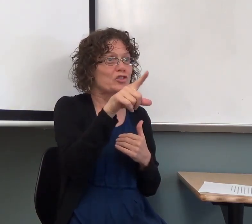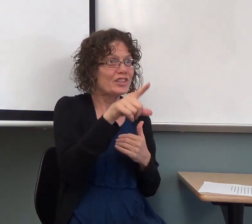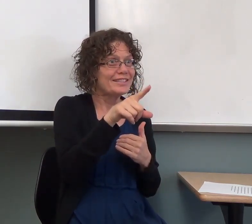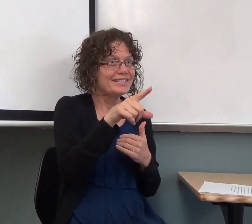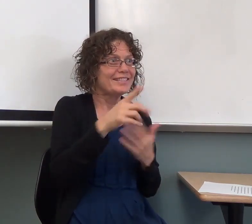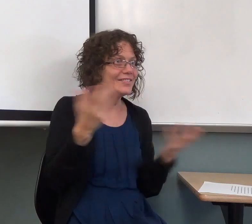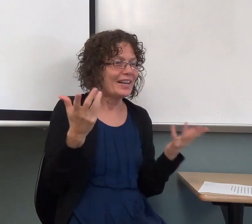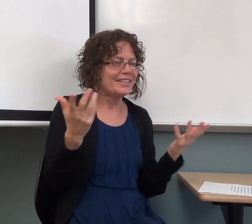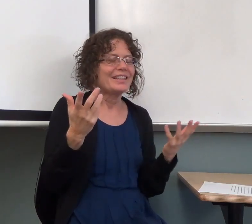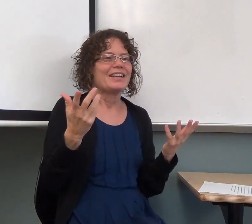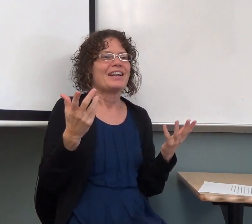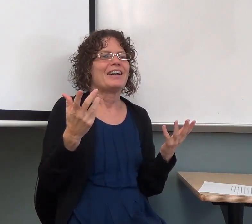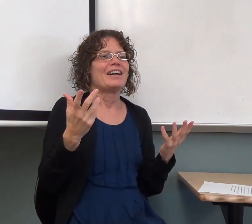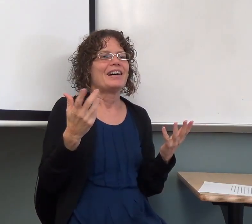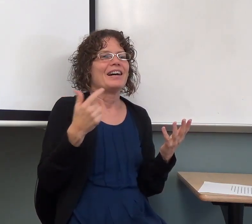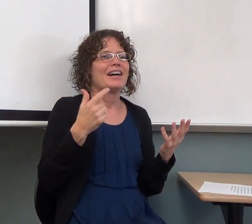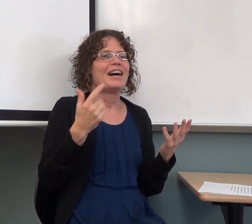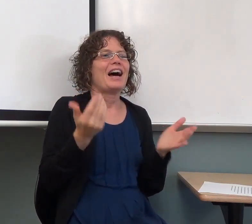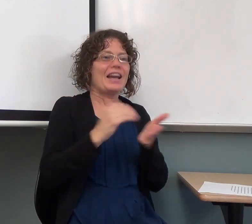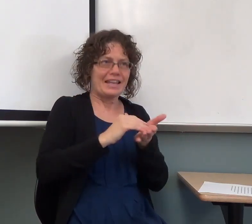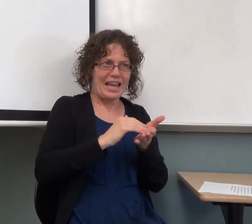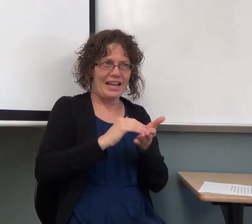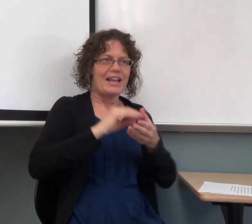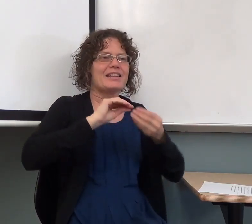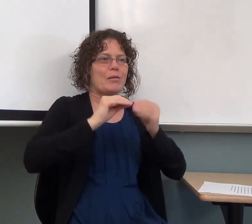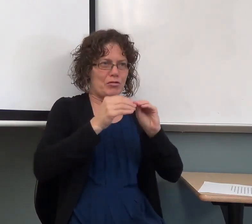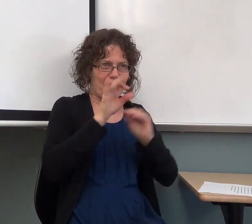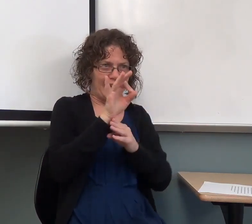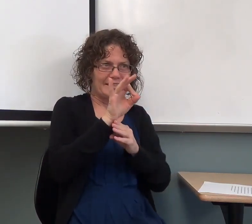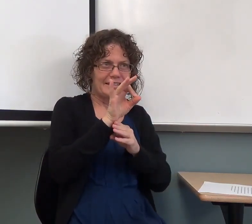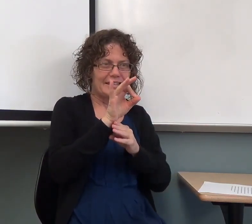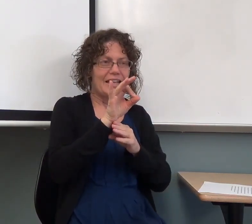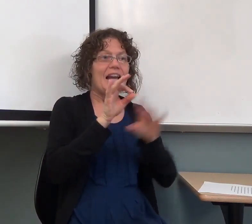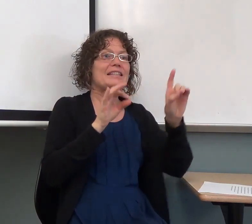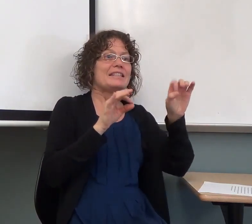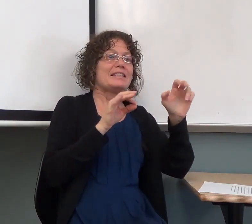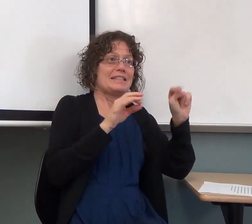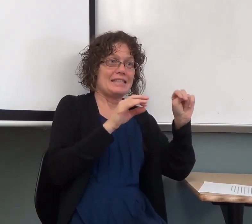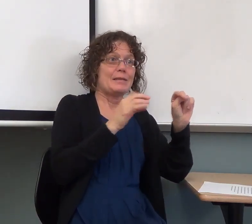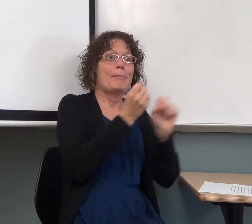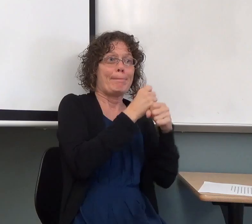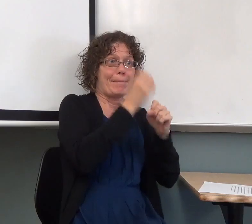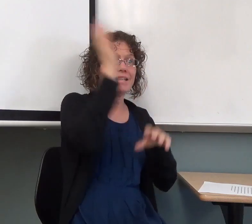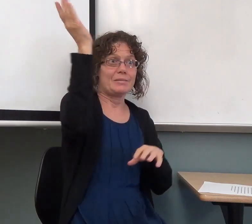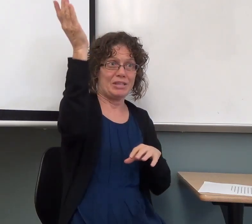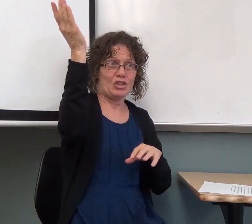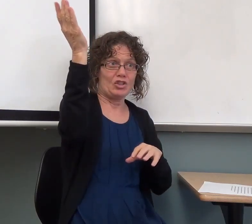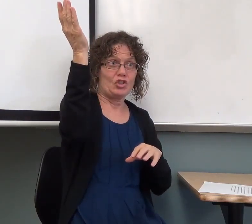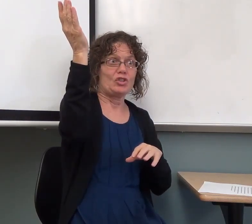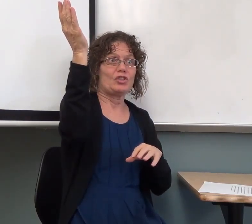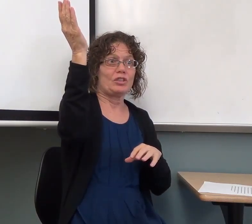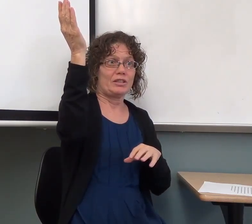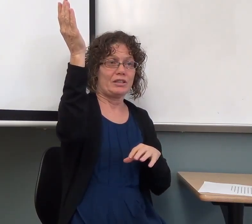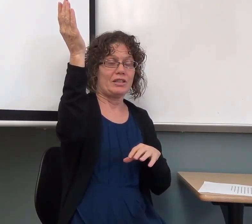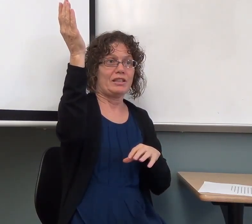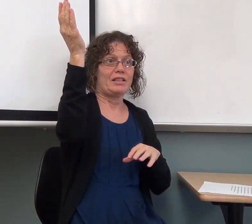Okay. So, again, in number 9, Dean made a speech. Yeah. And in this sentence, number 9, the